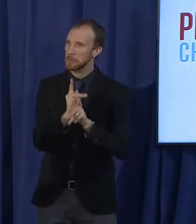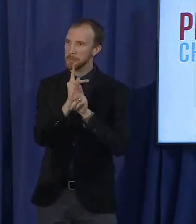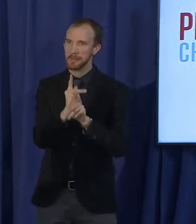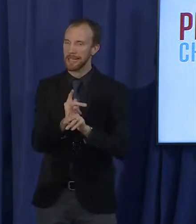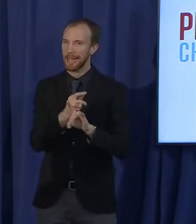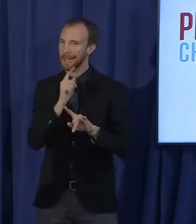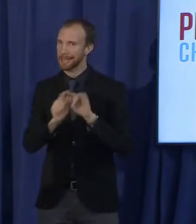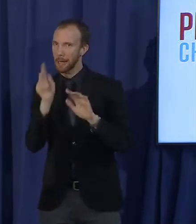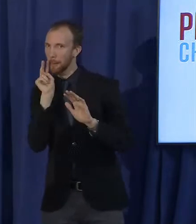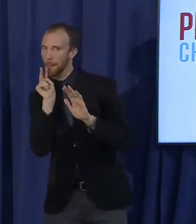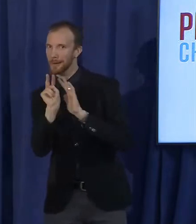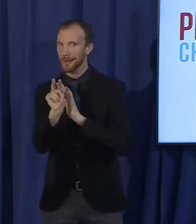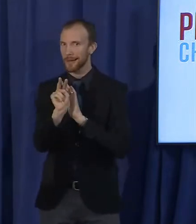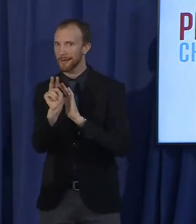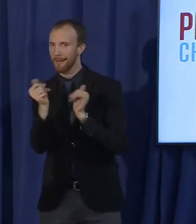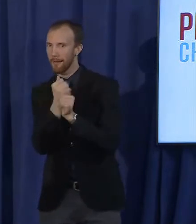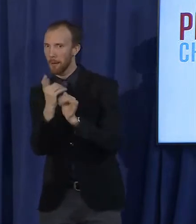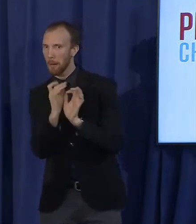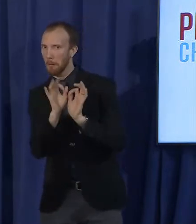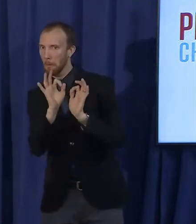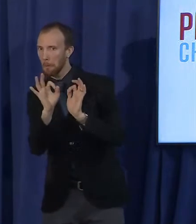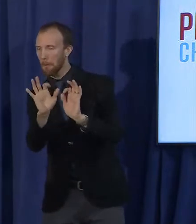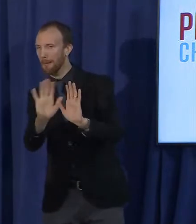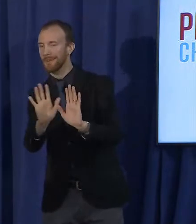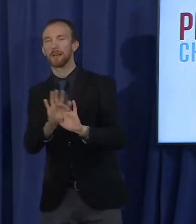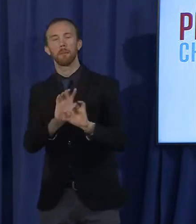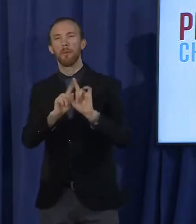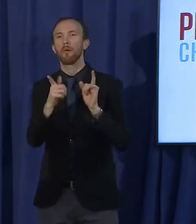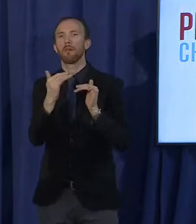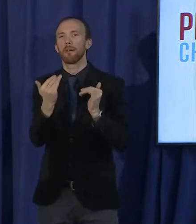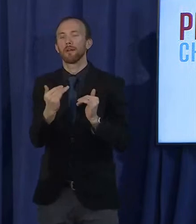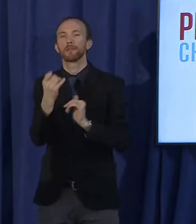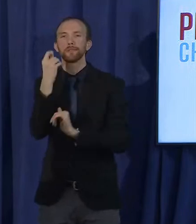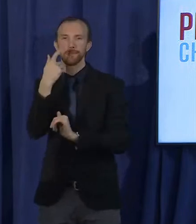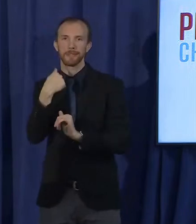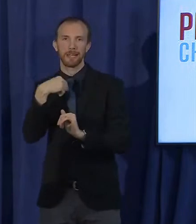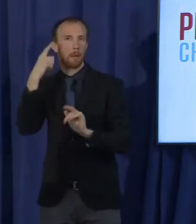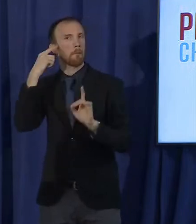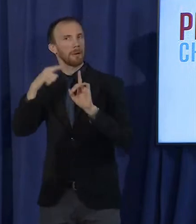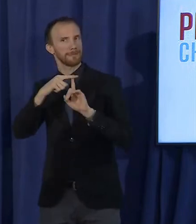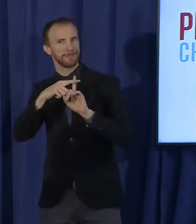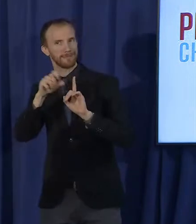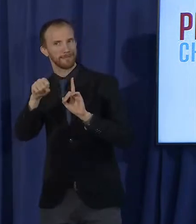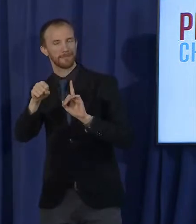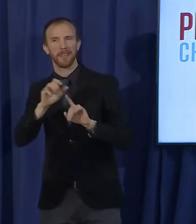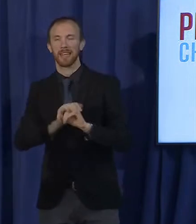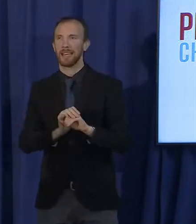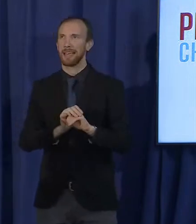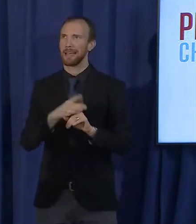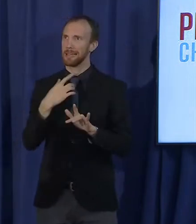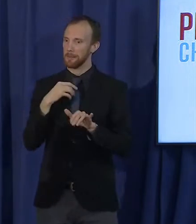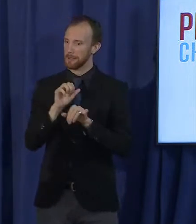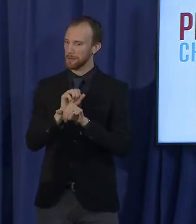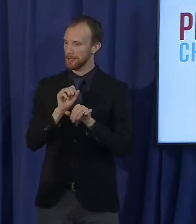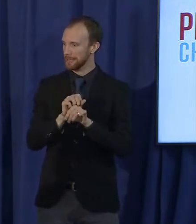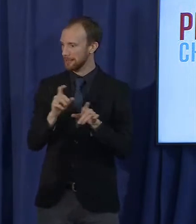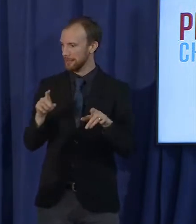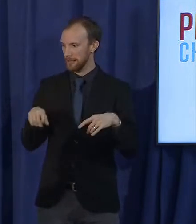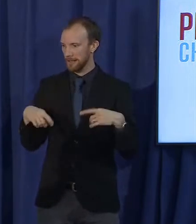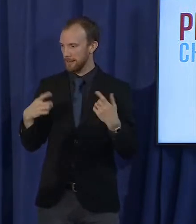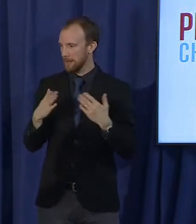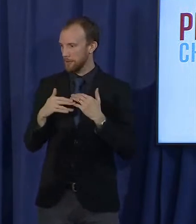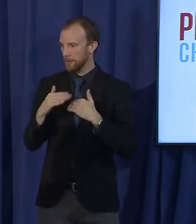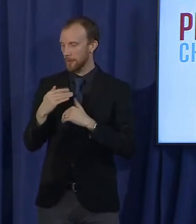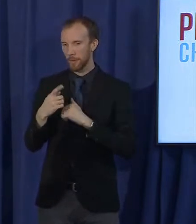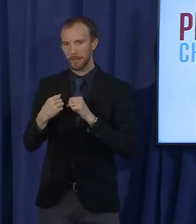I'm feeling optimistic based on the way things are going right now, but if I've learned nothing in more than a year of doing COVID, it's that it is